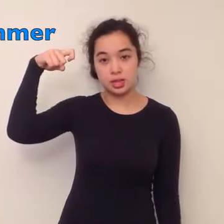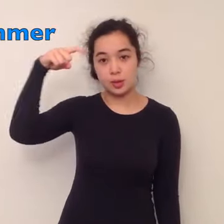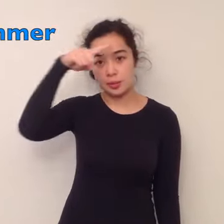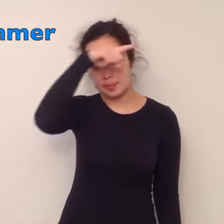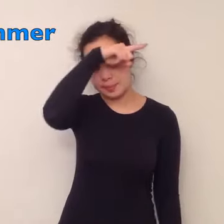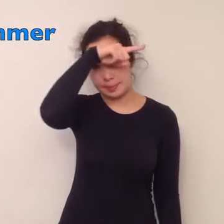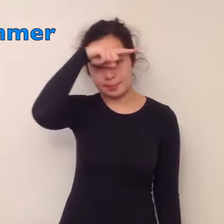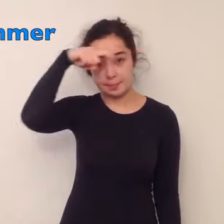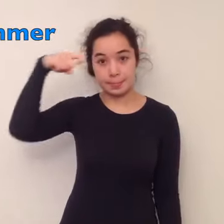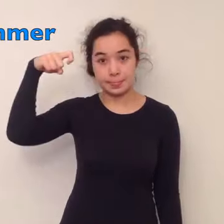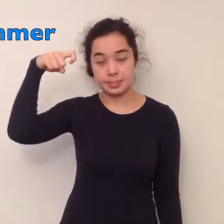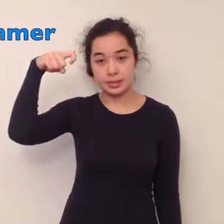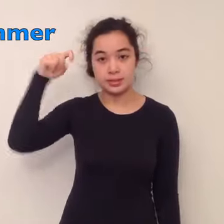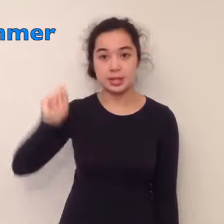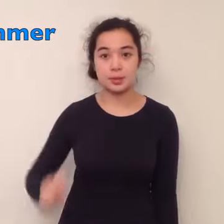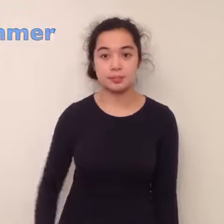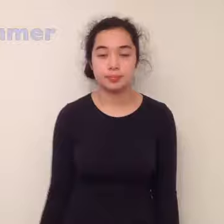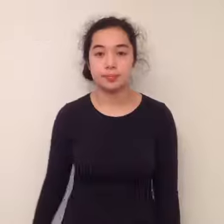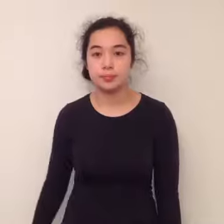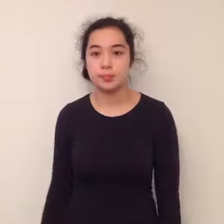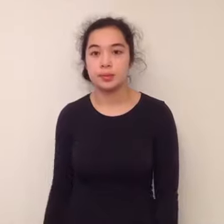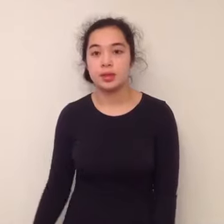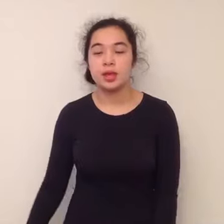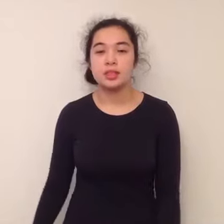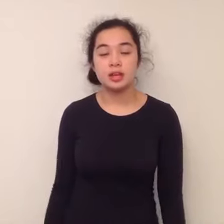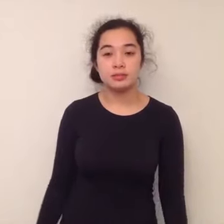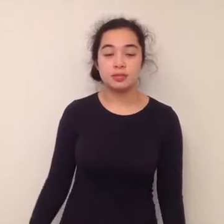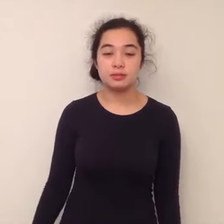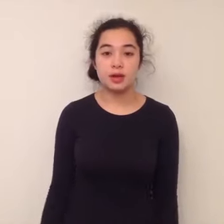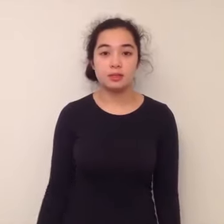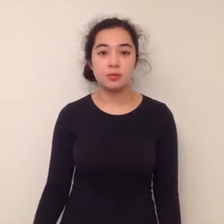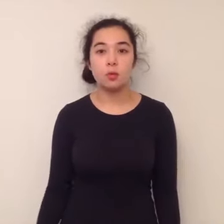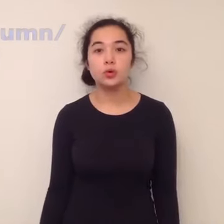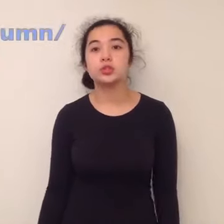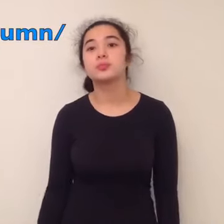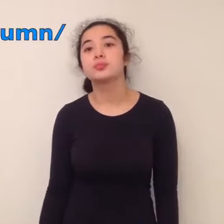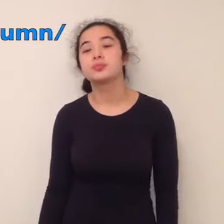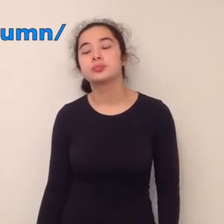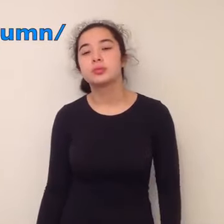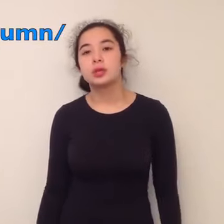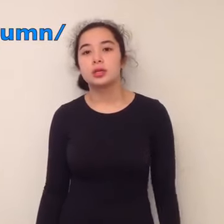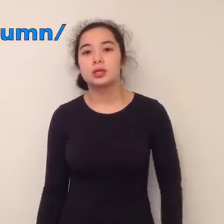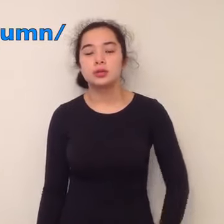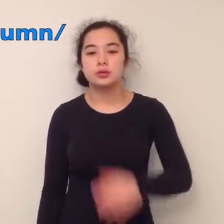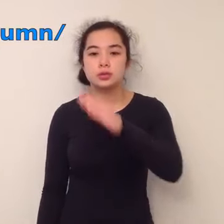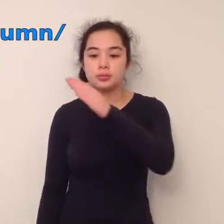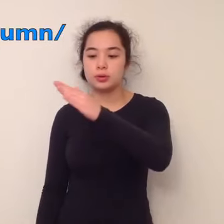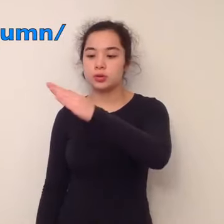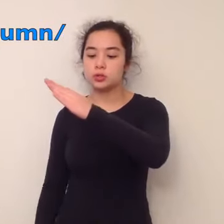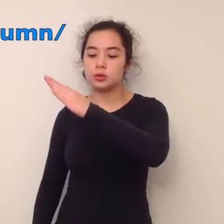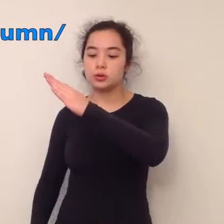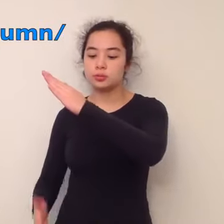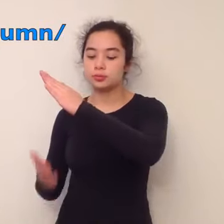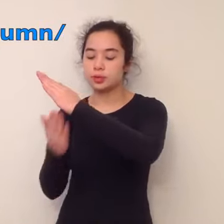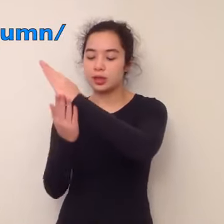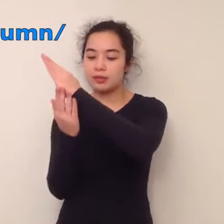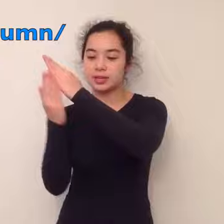Summer. Summer. Finally for autumn, you'd put your left